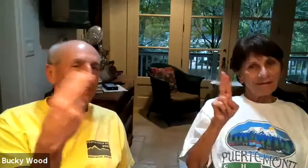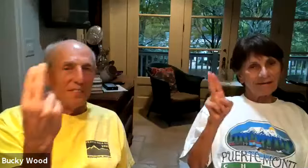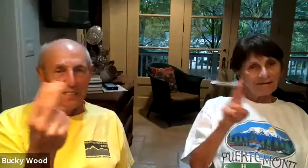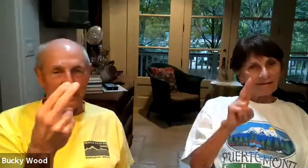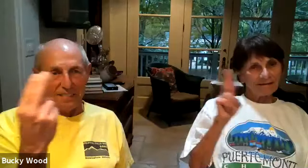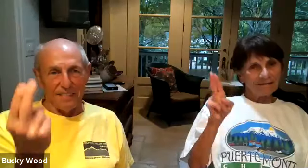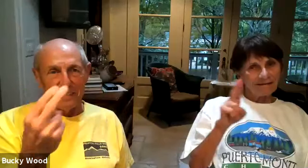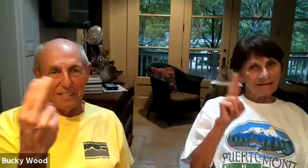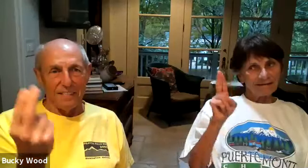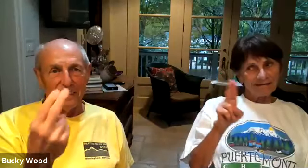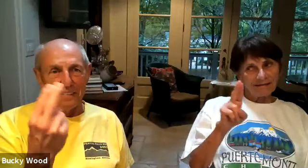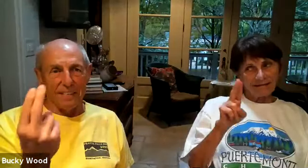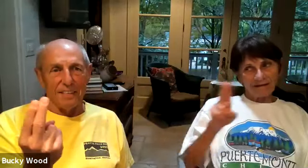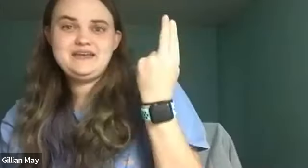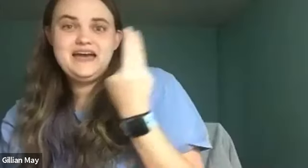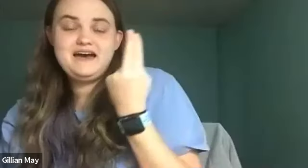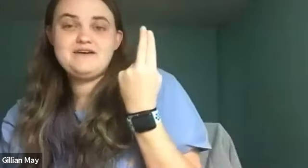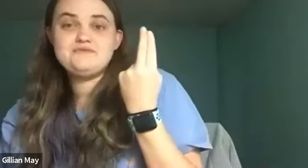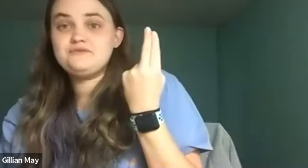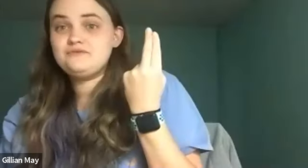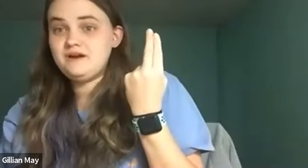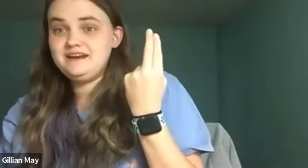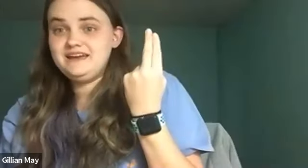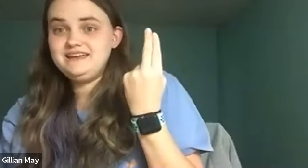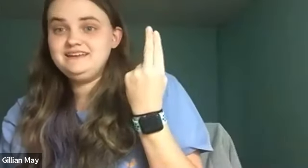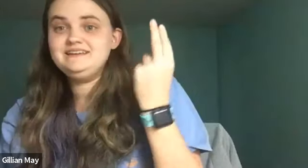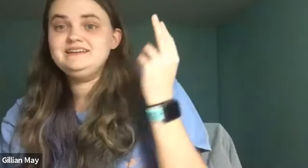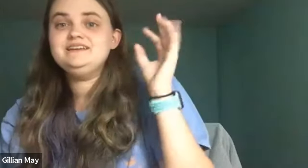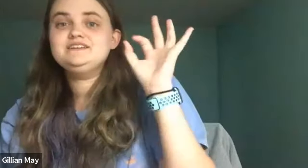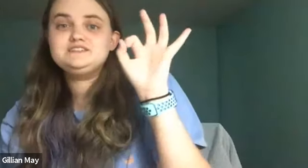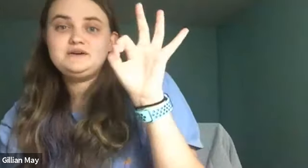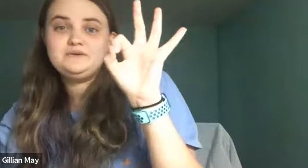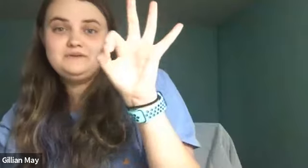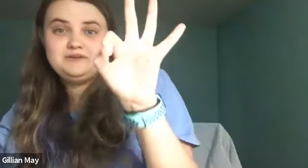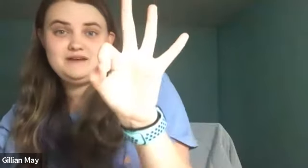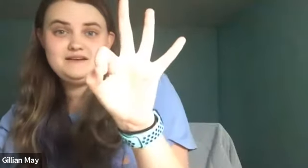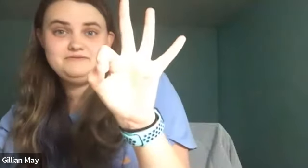Yeah, And then we have Friday. you're wrong way. So your F